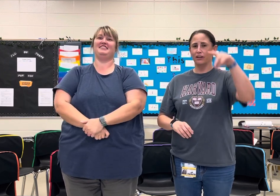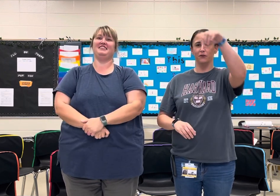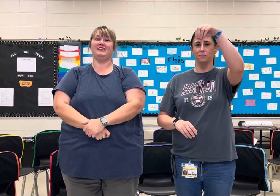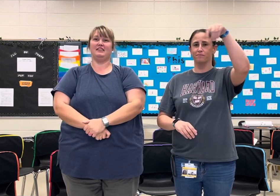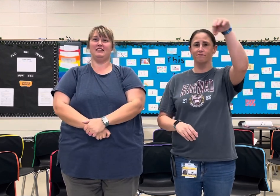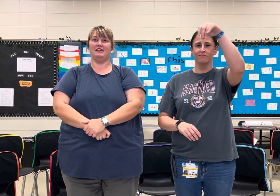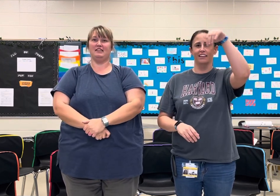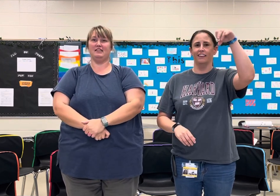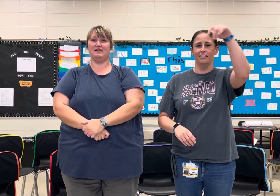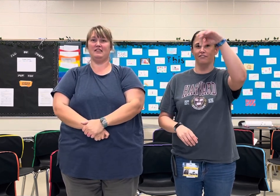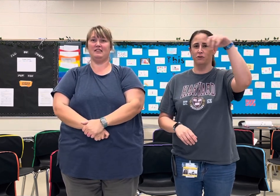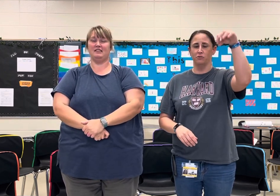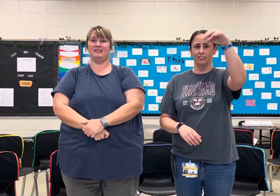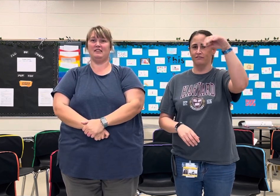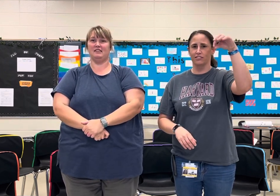Sprinkle. A lot of you will love this one.